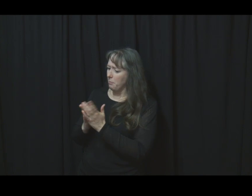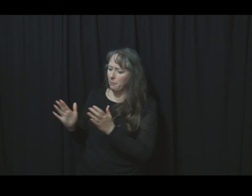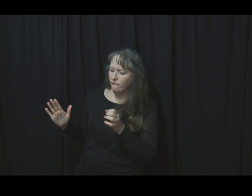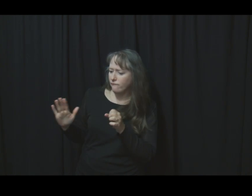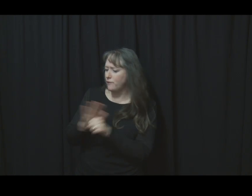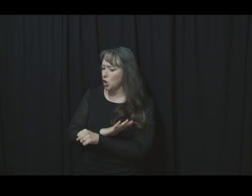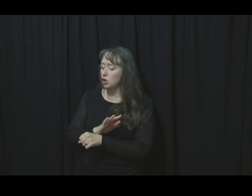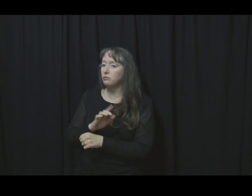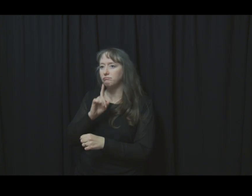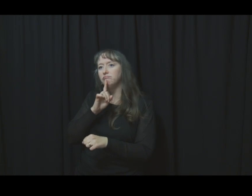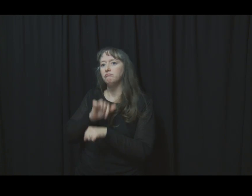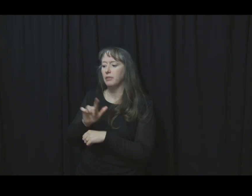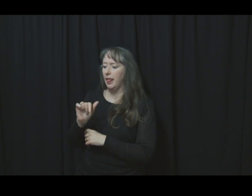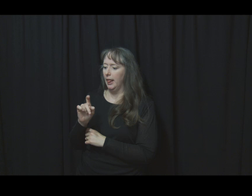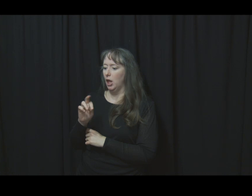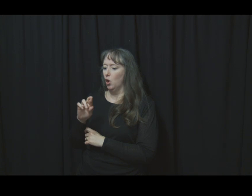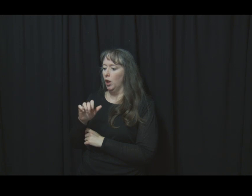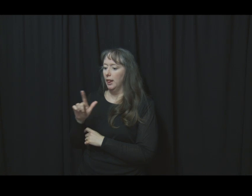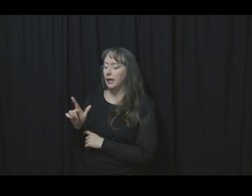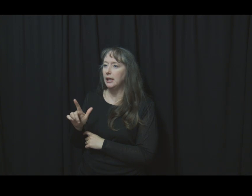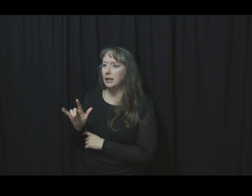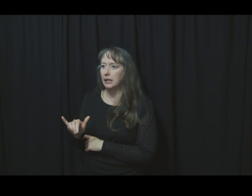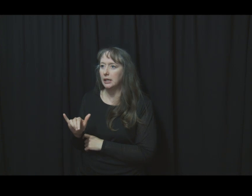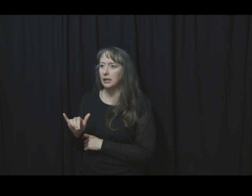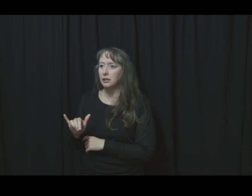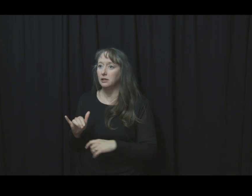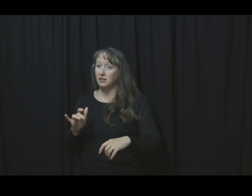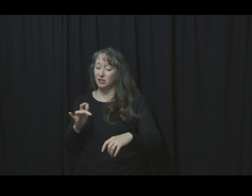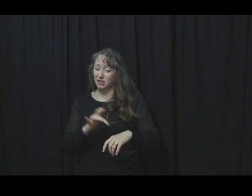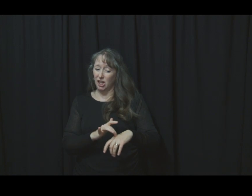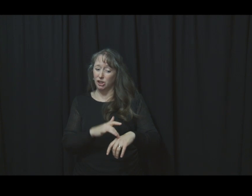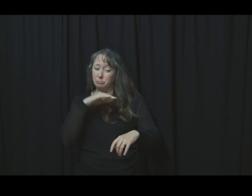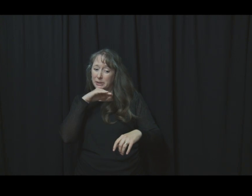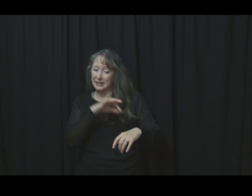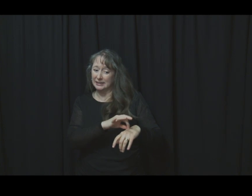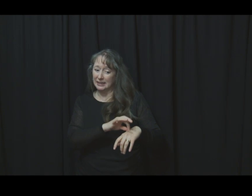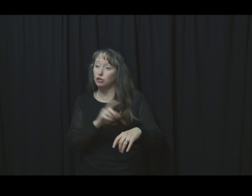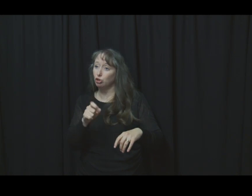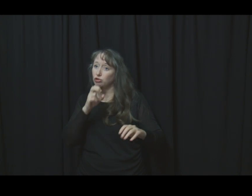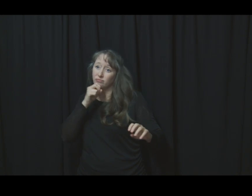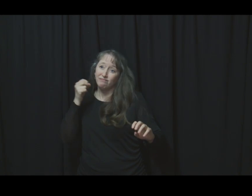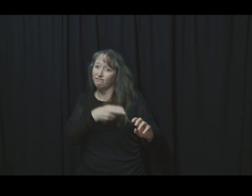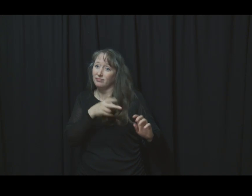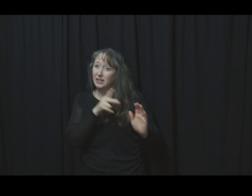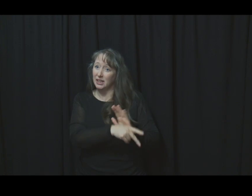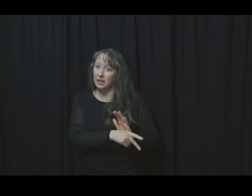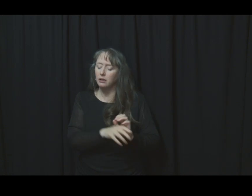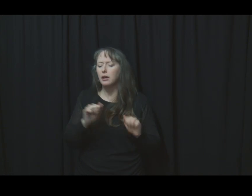should people who touch pig's skin, I think it says here, be stoned? Can men marry multiple women?